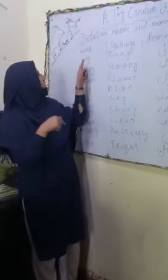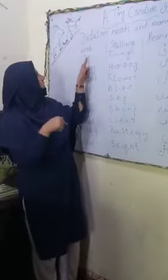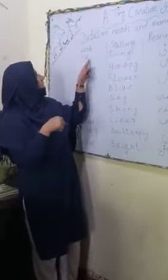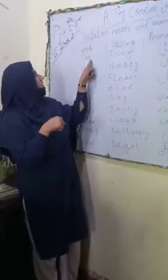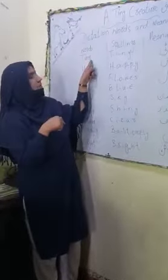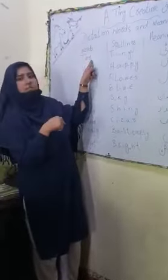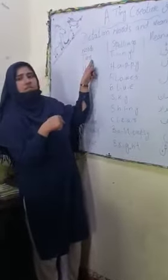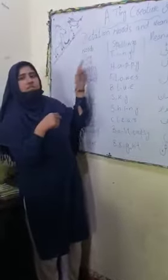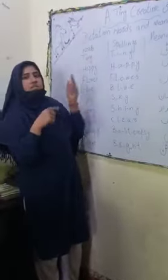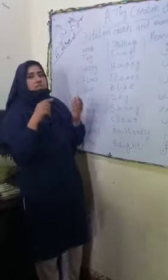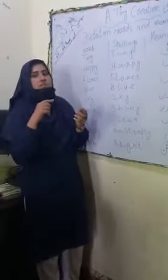tiny,